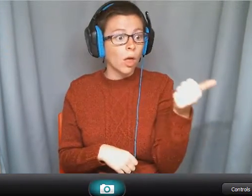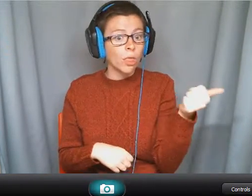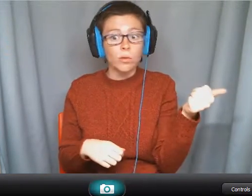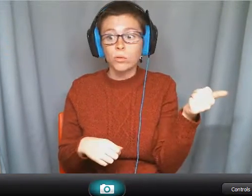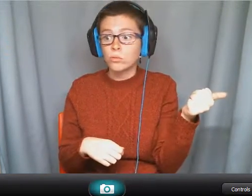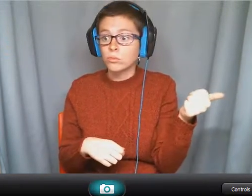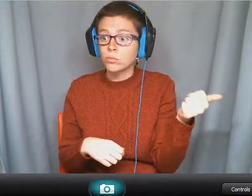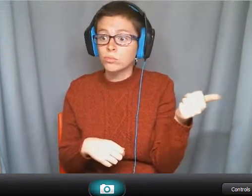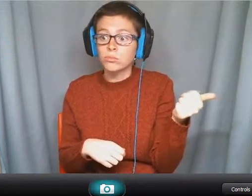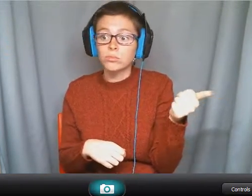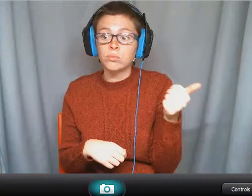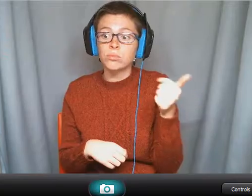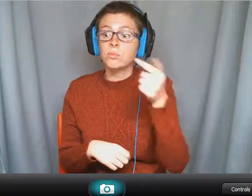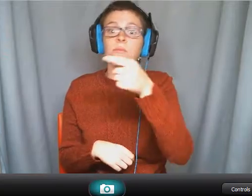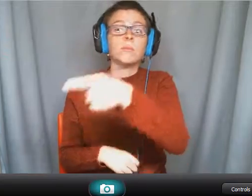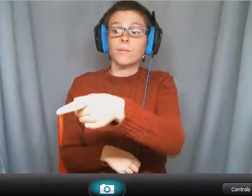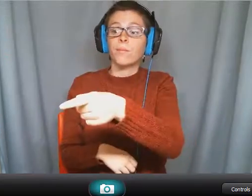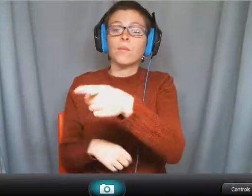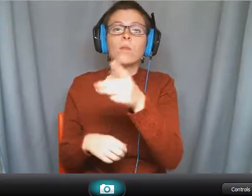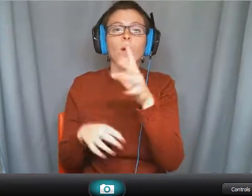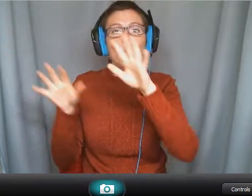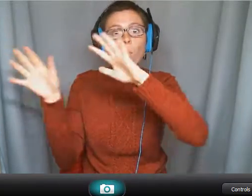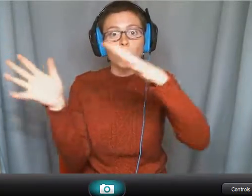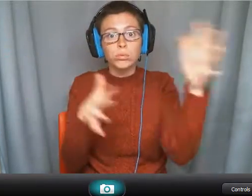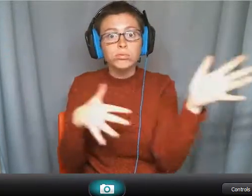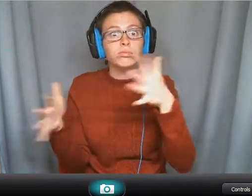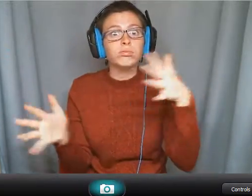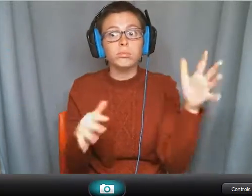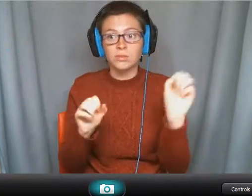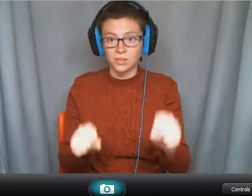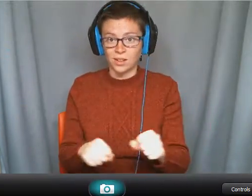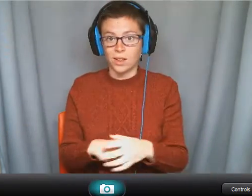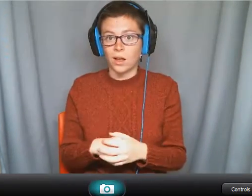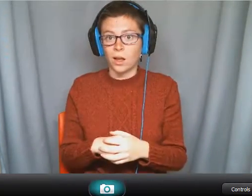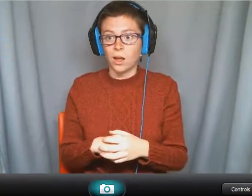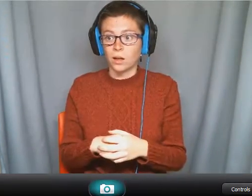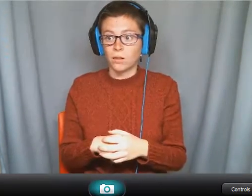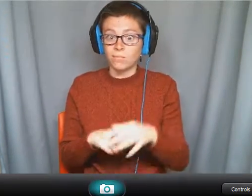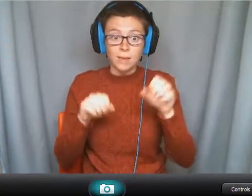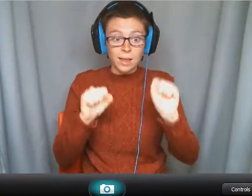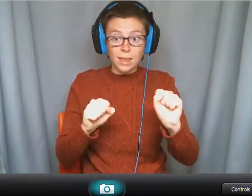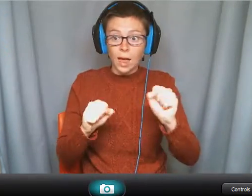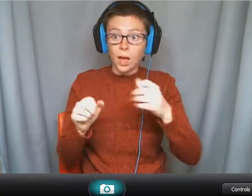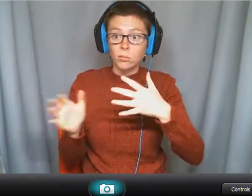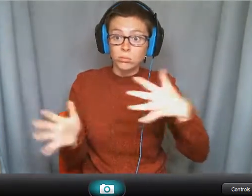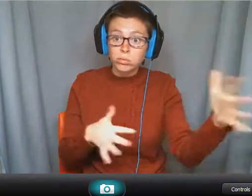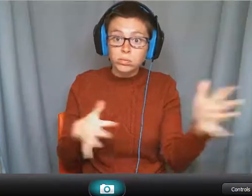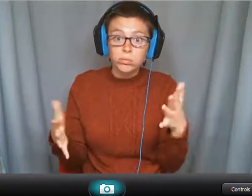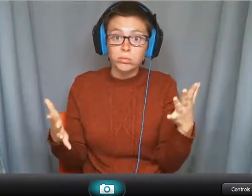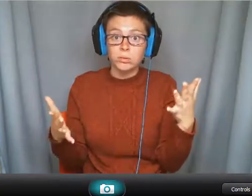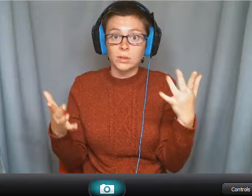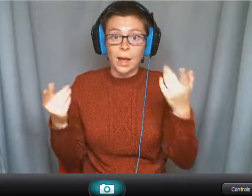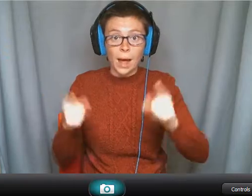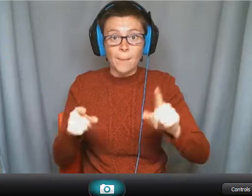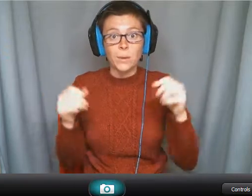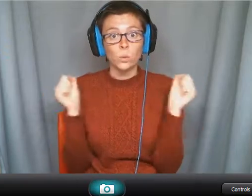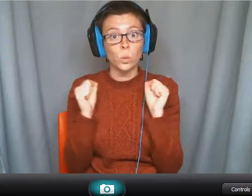it? Okay. Can there be wind in the wintertime? How would that wind in the wintertime